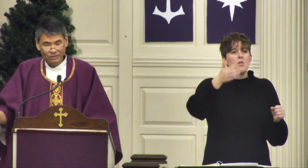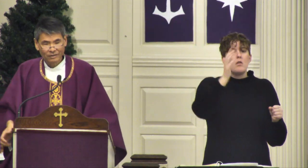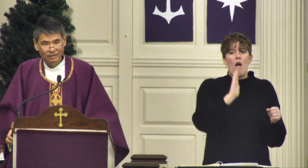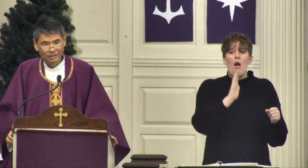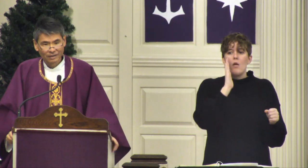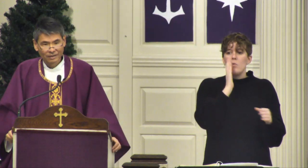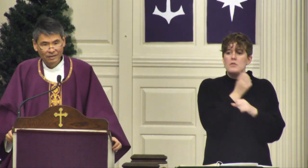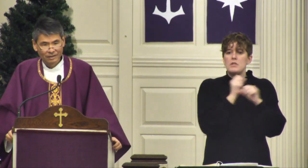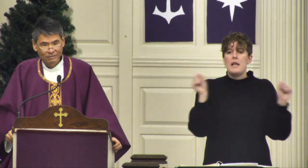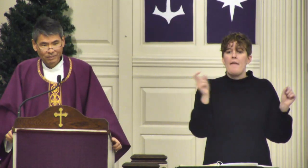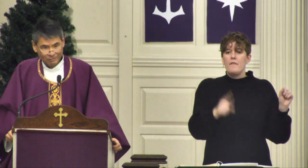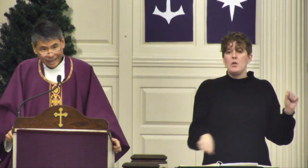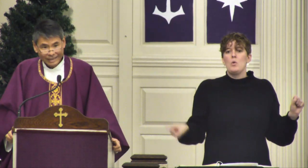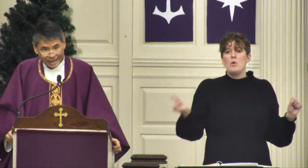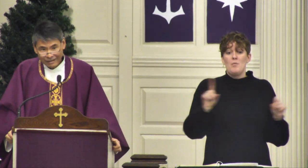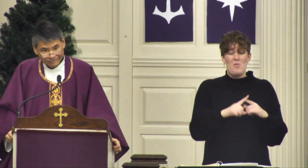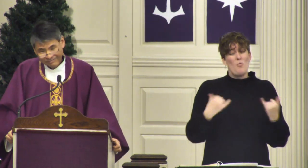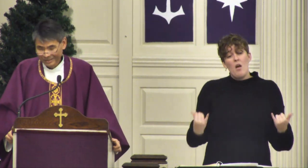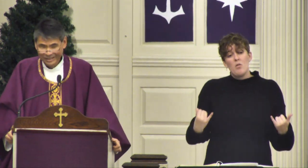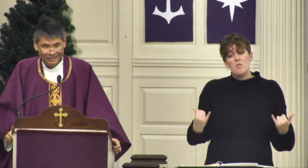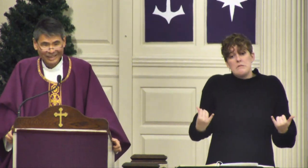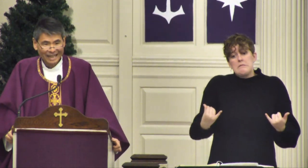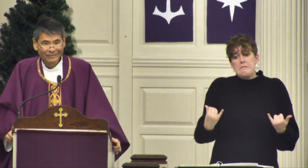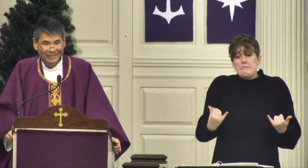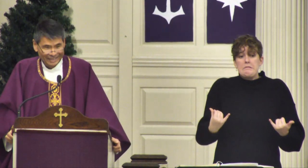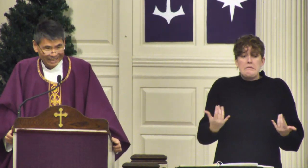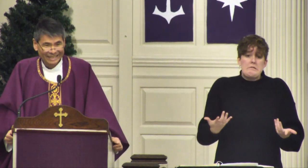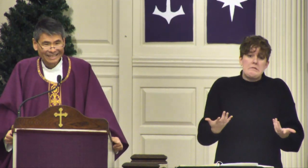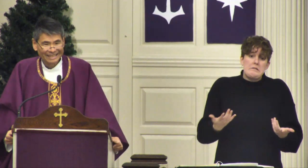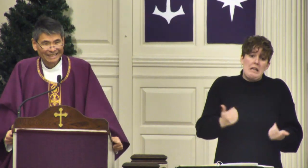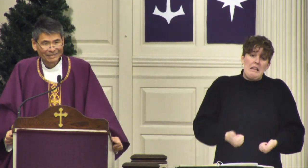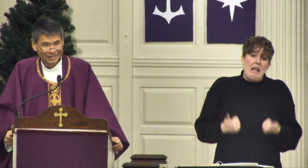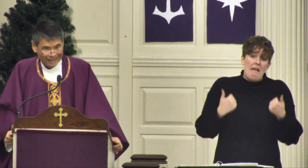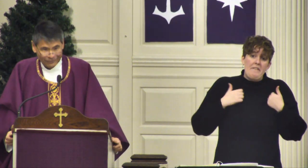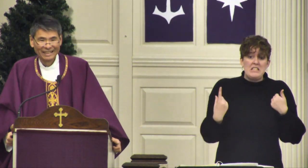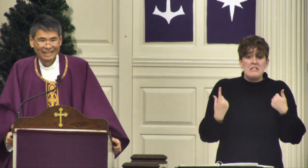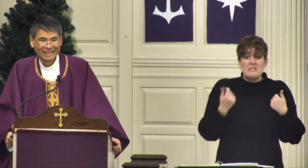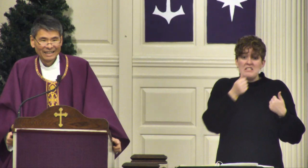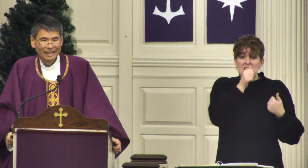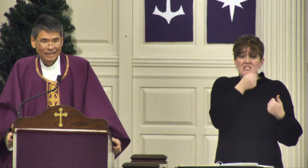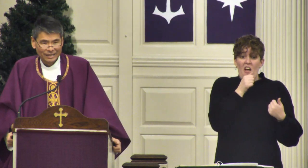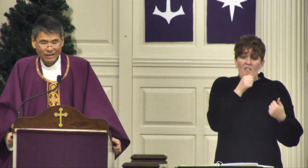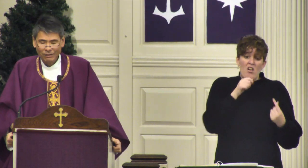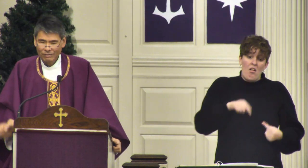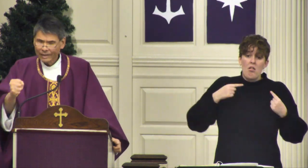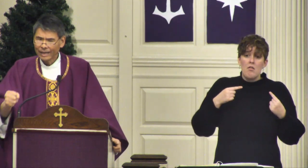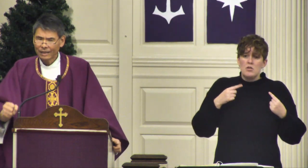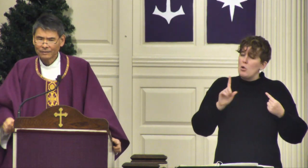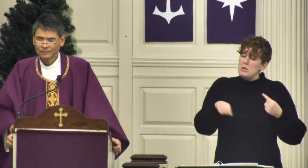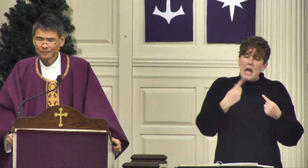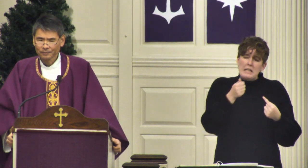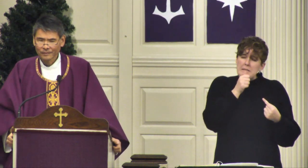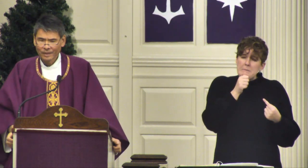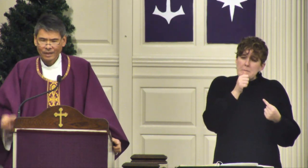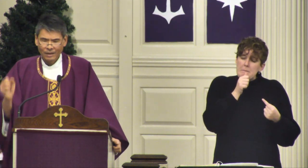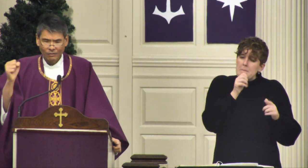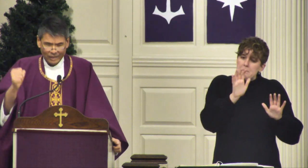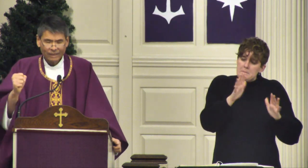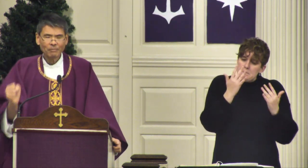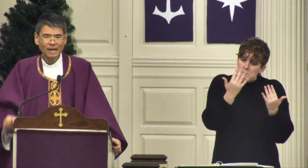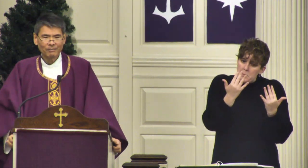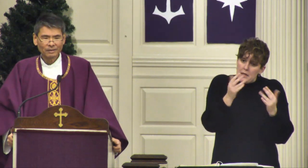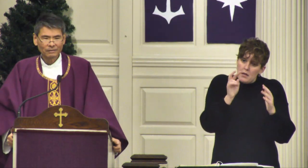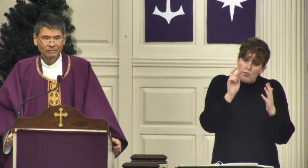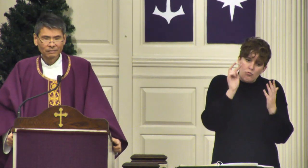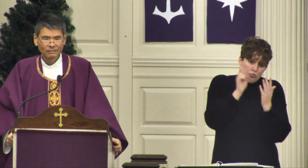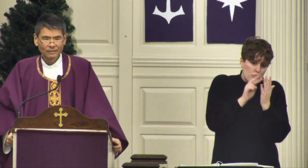But right now, your life is just suffering. So hang in there, read the